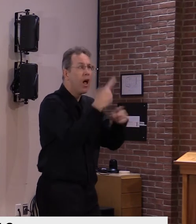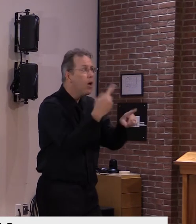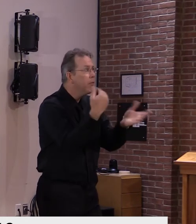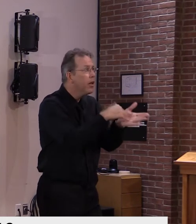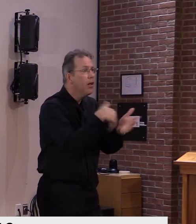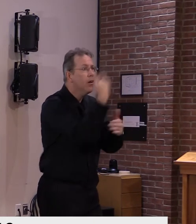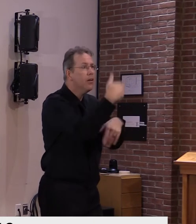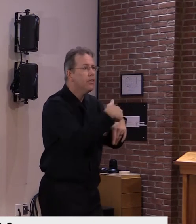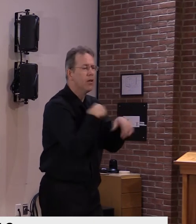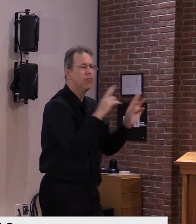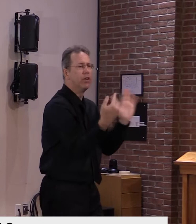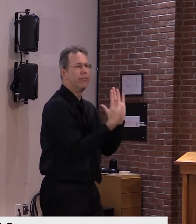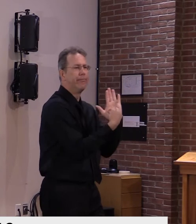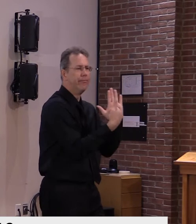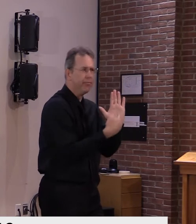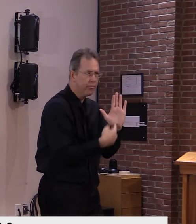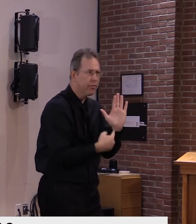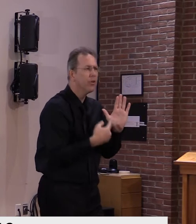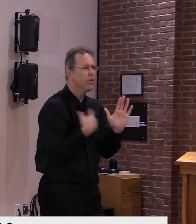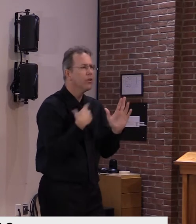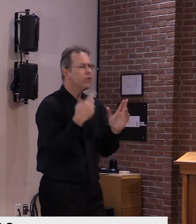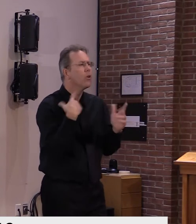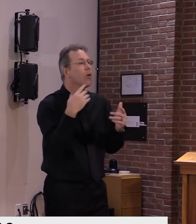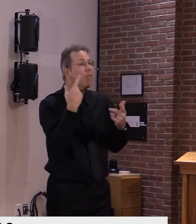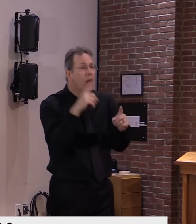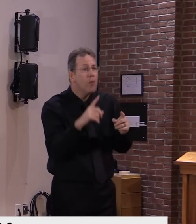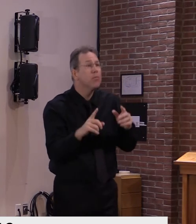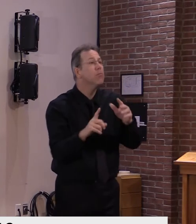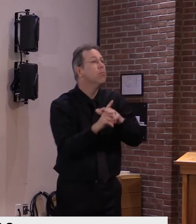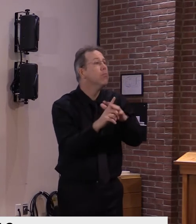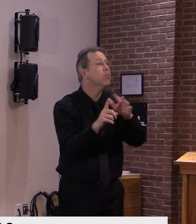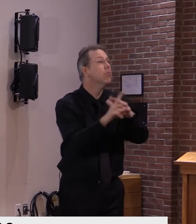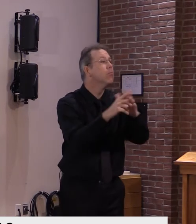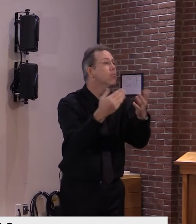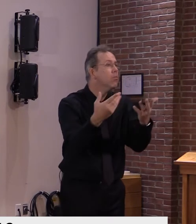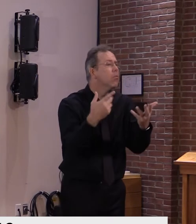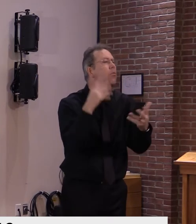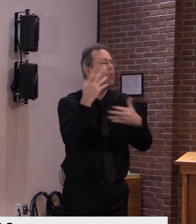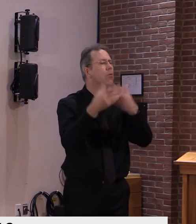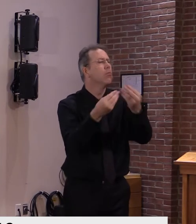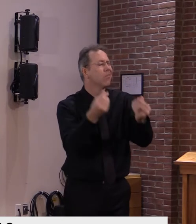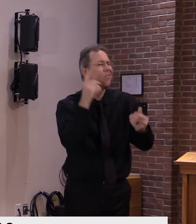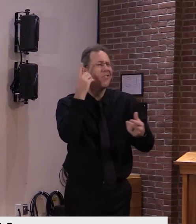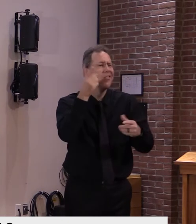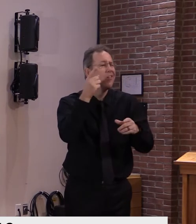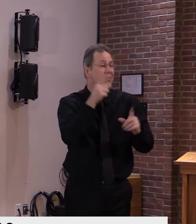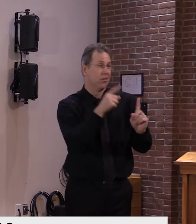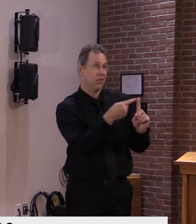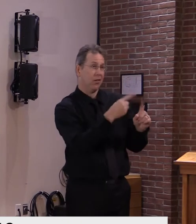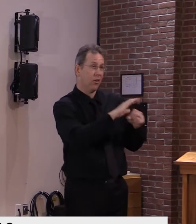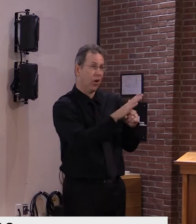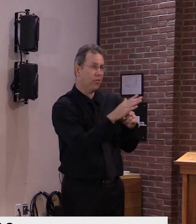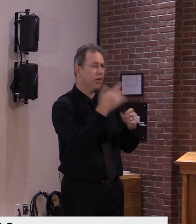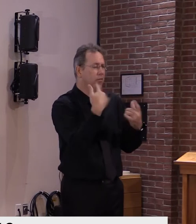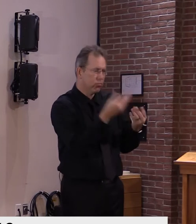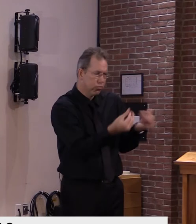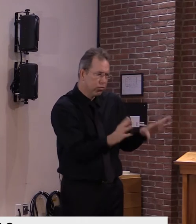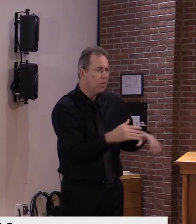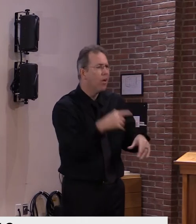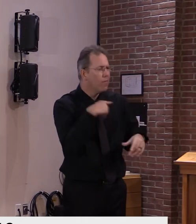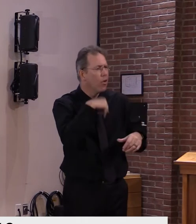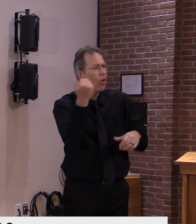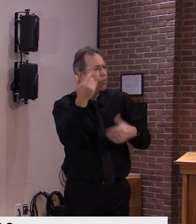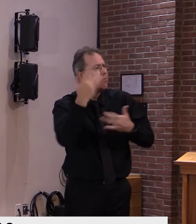will surface as we move our way out of this. And then we'll learn from this experience, and we'll learn what